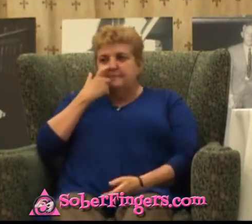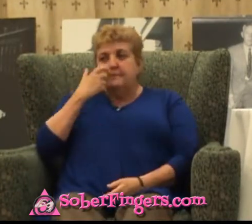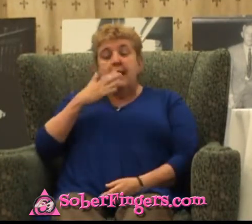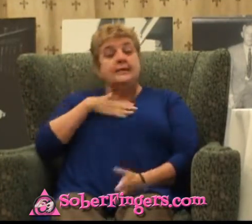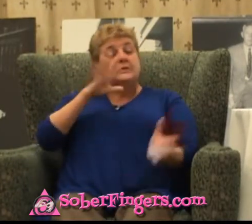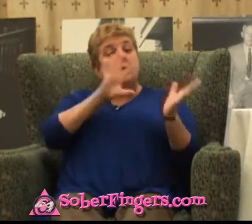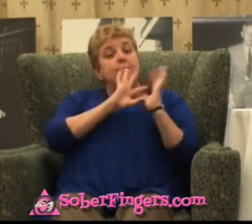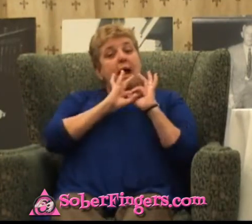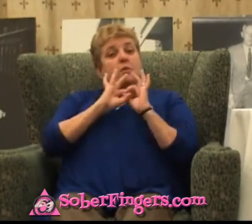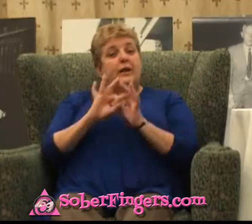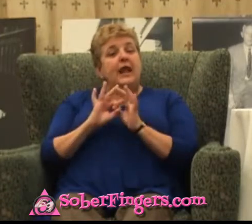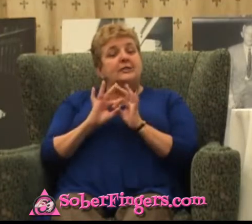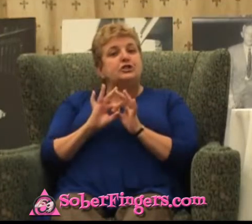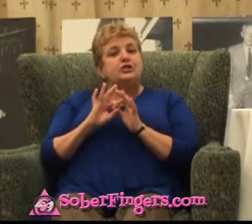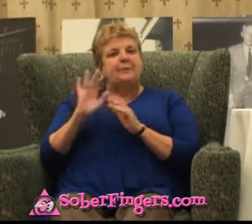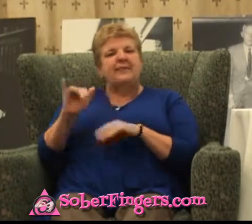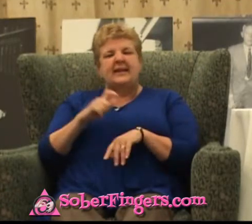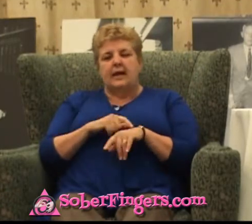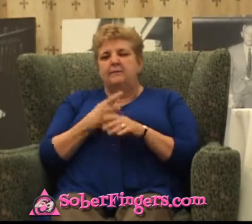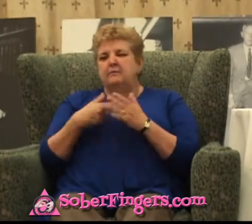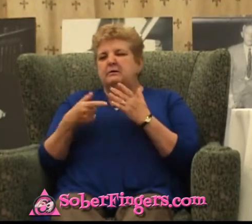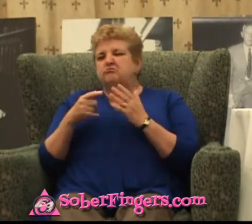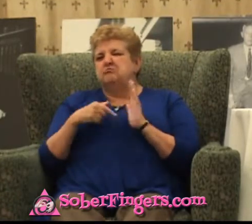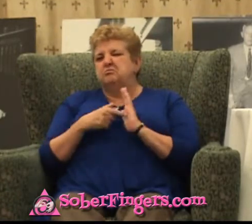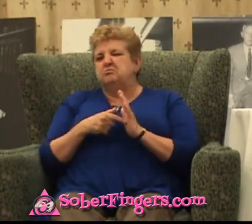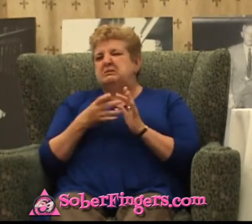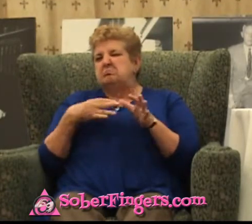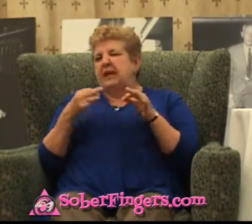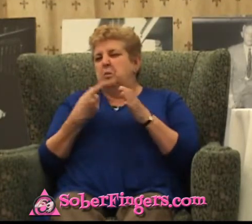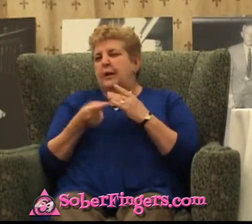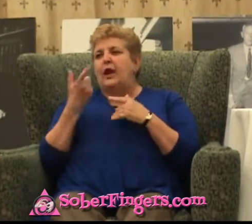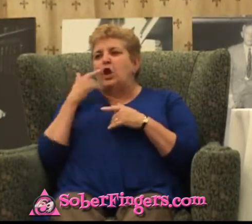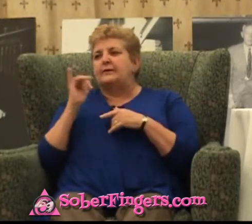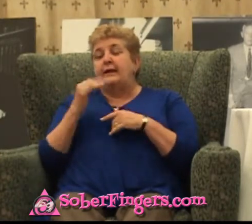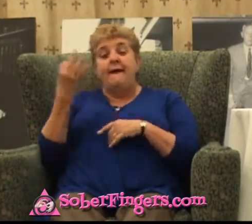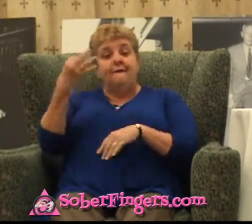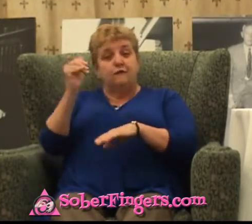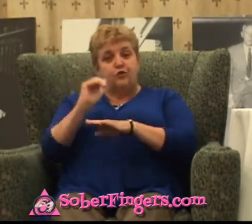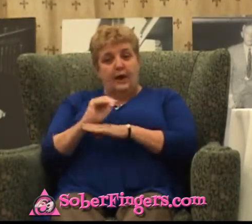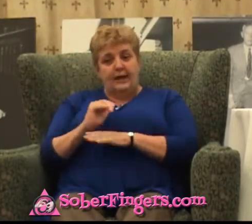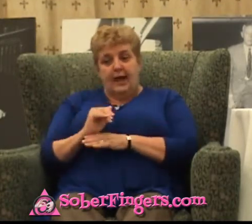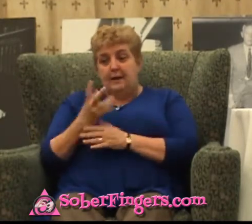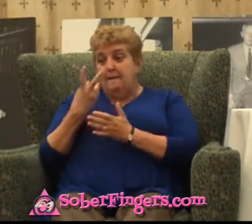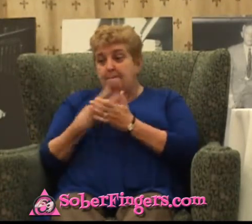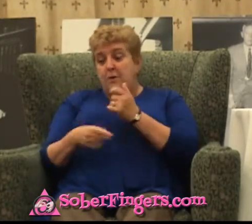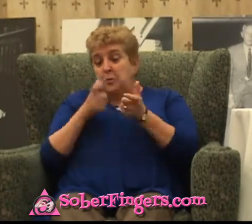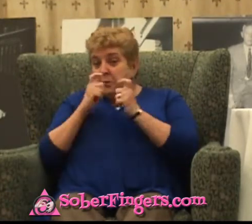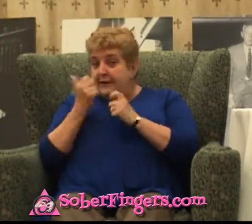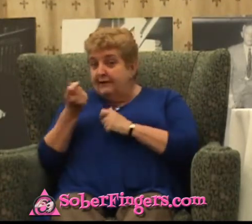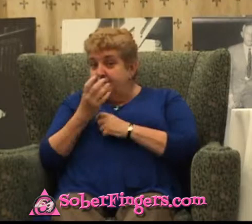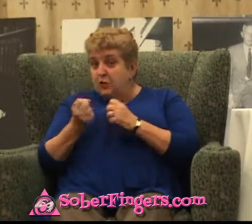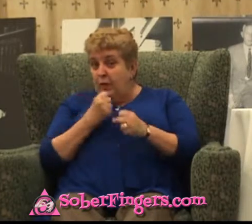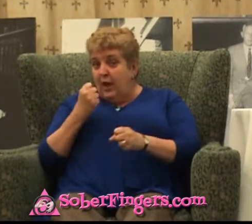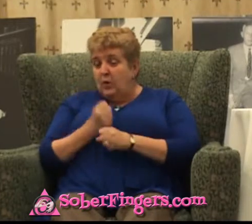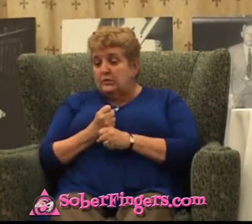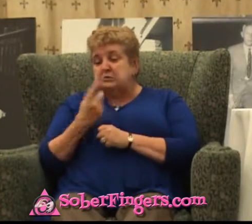relationships at this time, to give you a snapshot of what they looked like, you know, it's Friday night, we both have been drinking for a few hours, we're in the living room of my